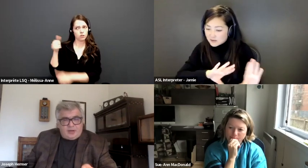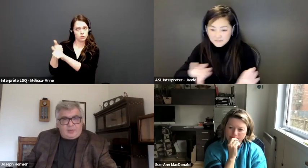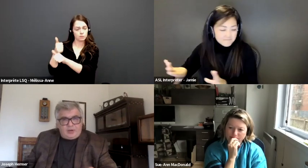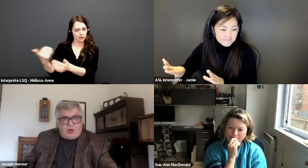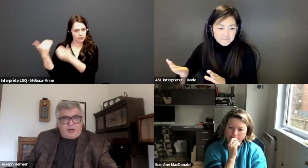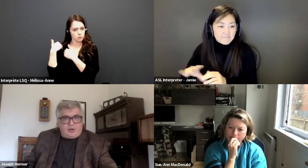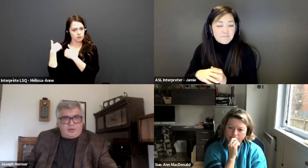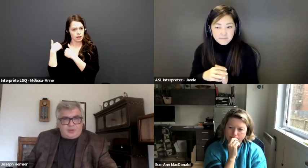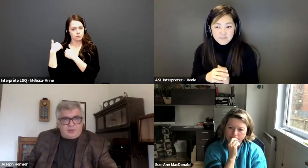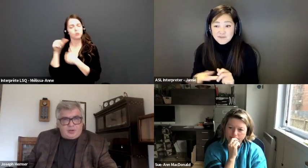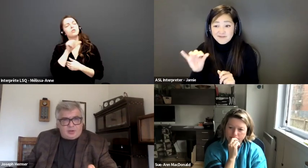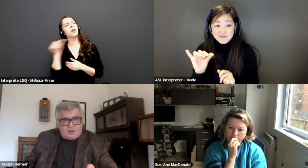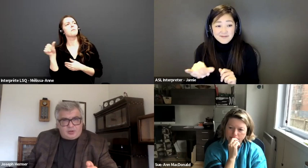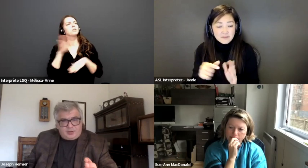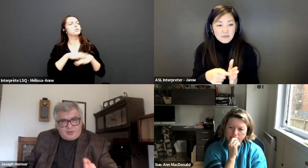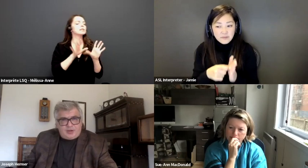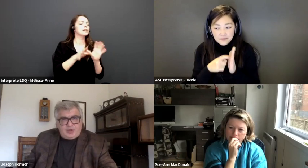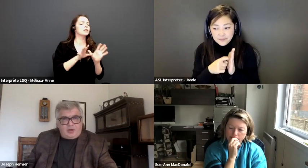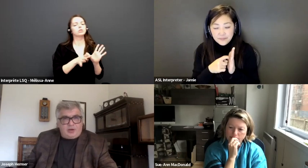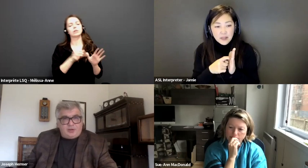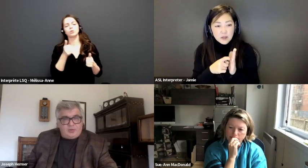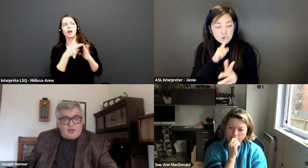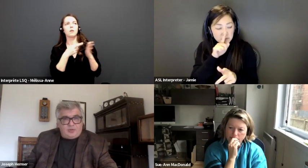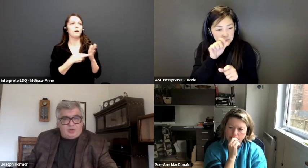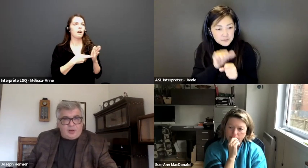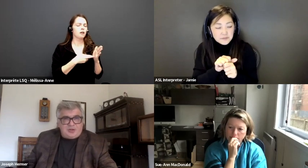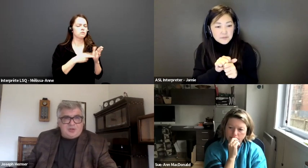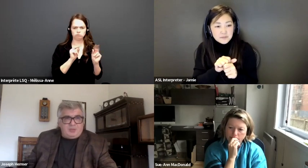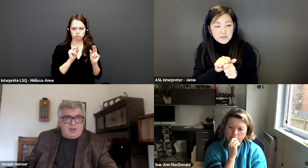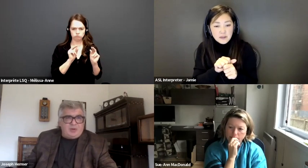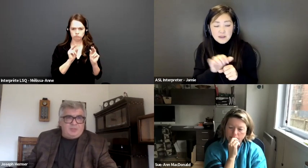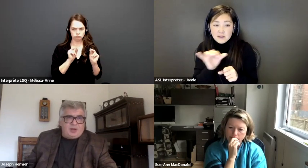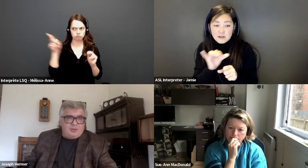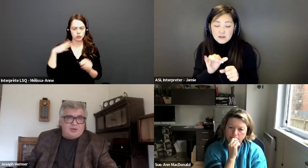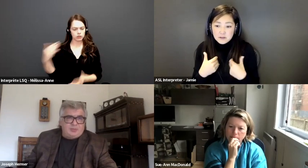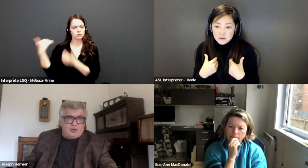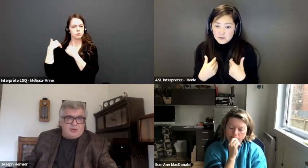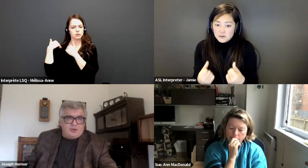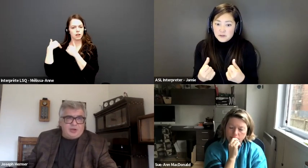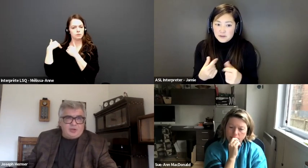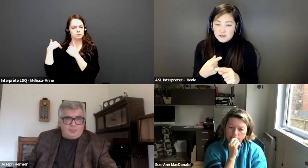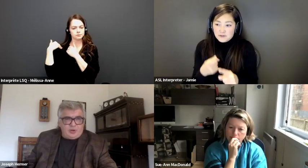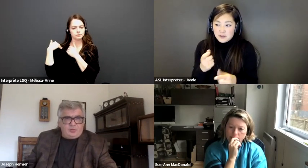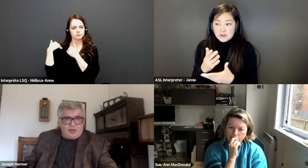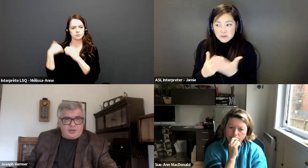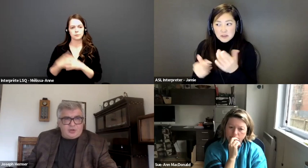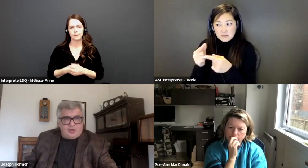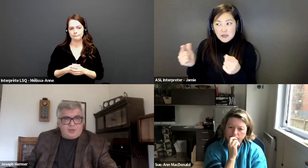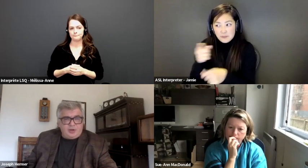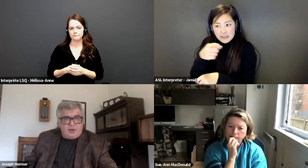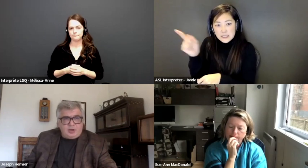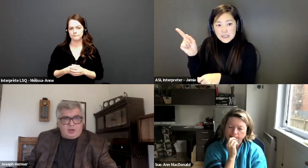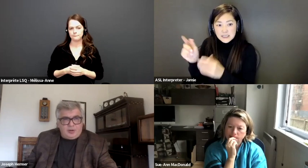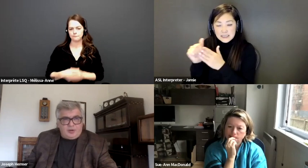And that requires a sincere and sometimes courageous commitment by municipal leaders to build